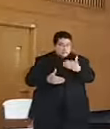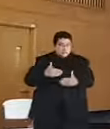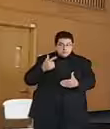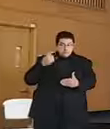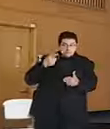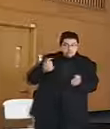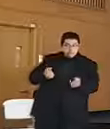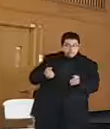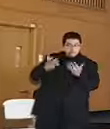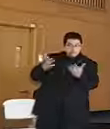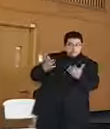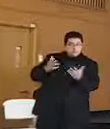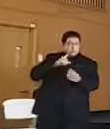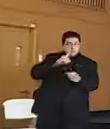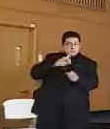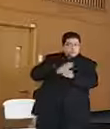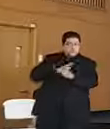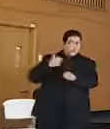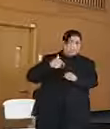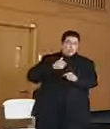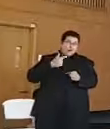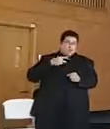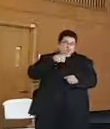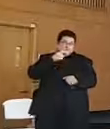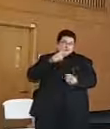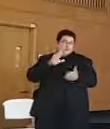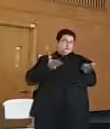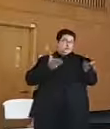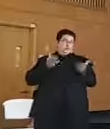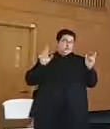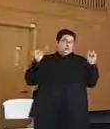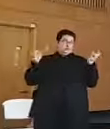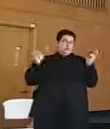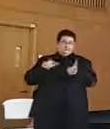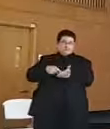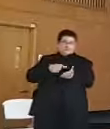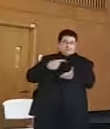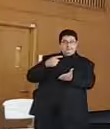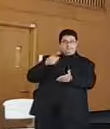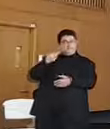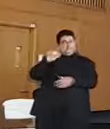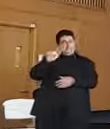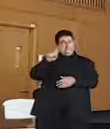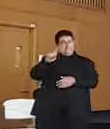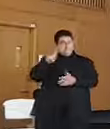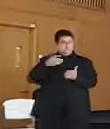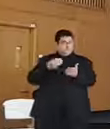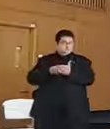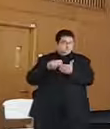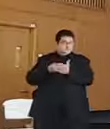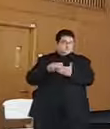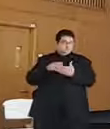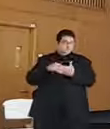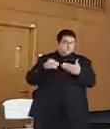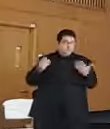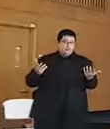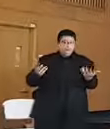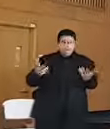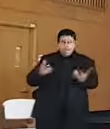parents, because we're public servants paid by tax dollars. And ultimately, if firefighters, police officers,